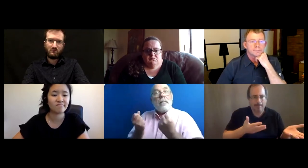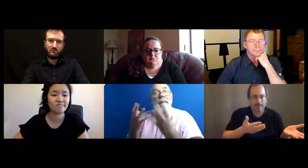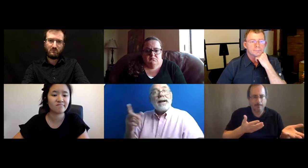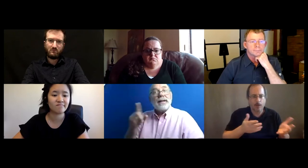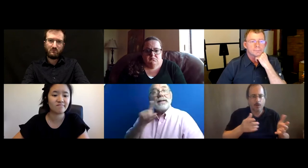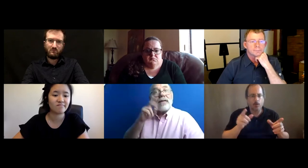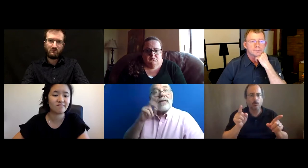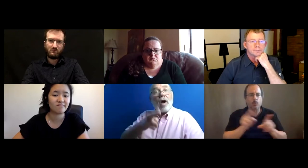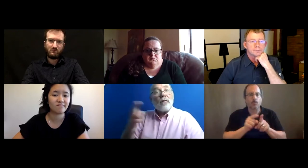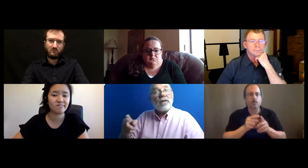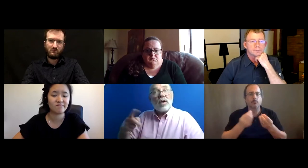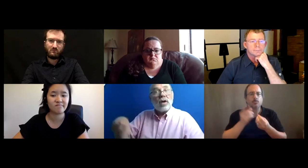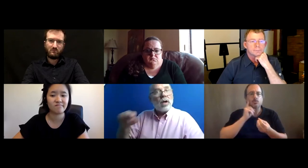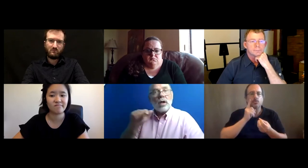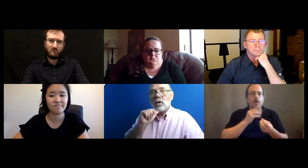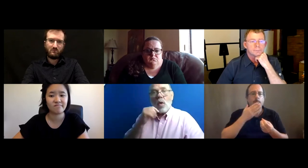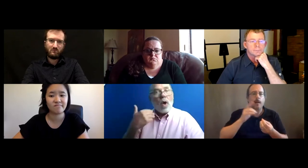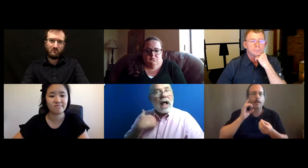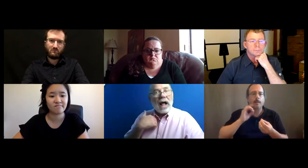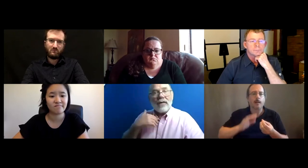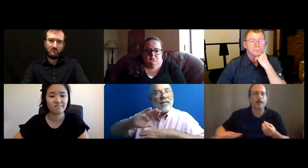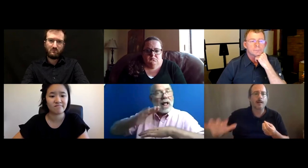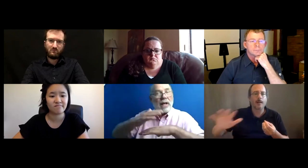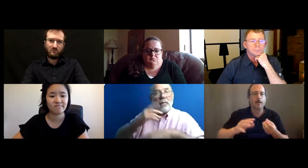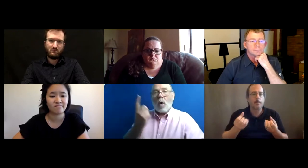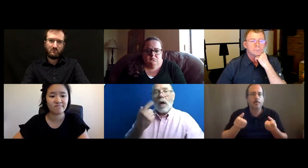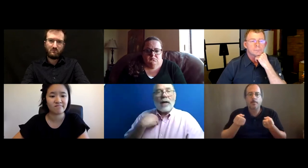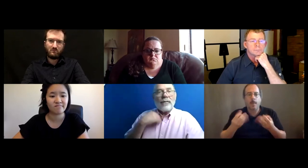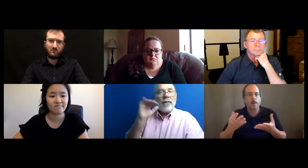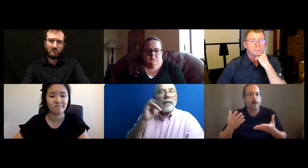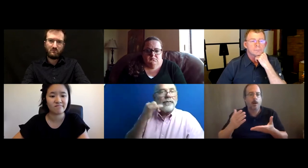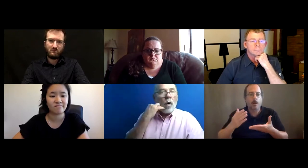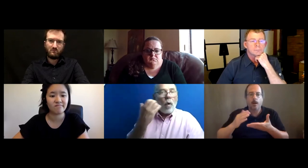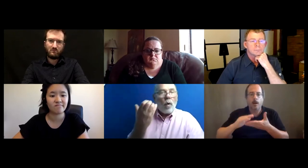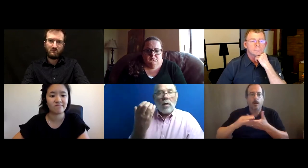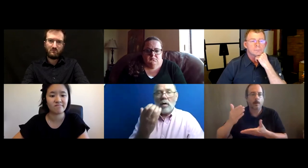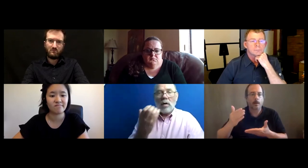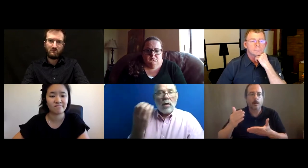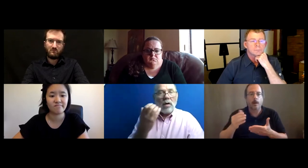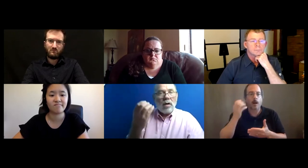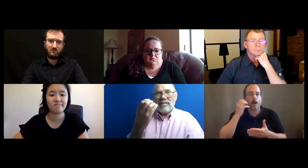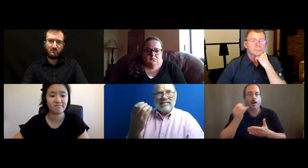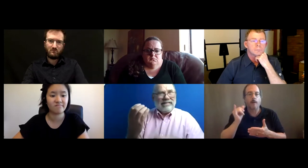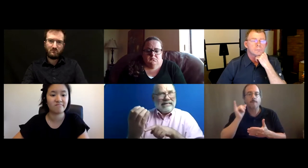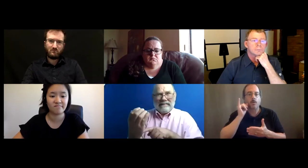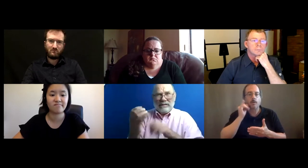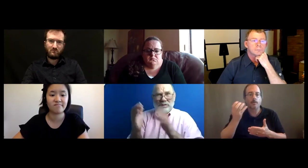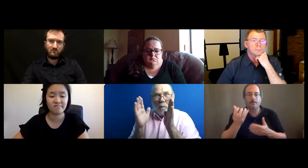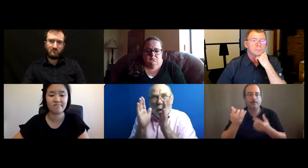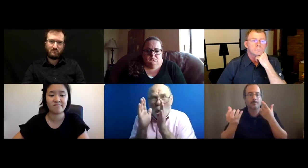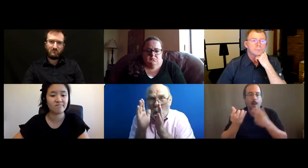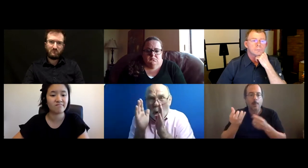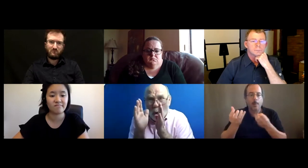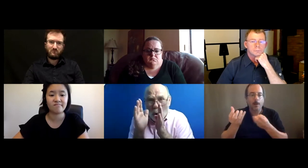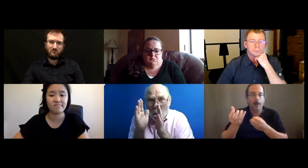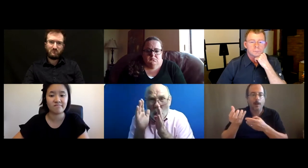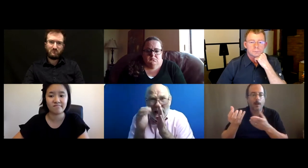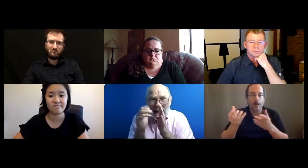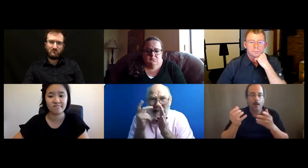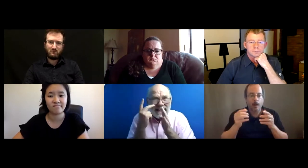online. Now, a number of our deaf and hard of hearing students don't have access to a computer or a laptop.